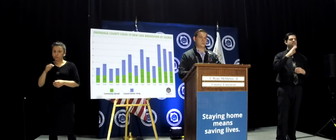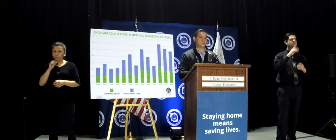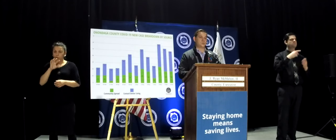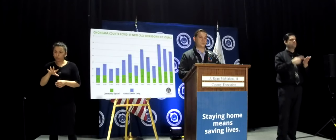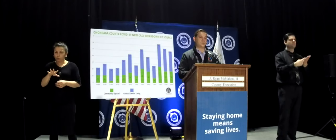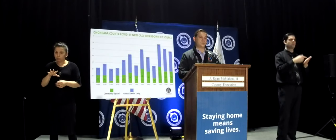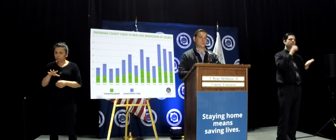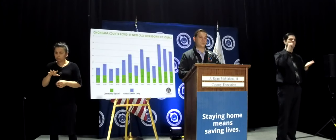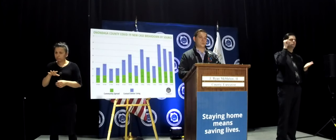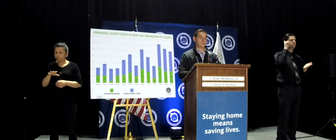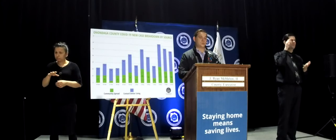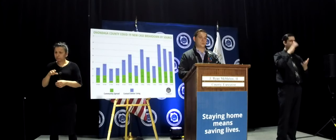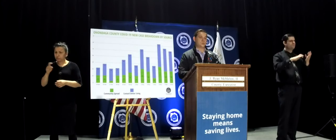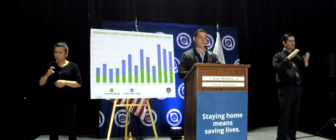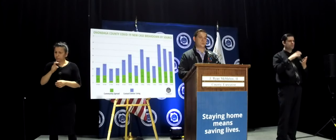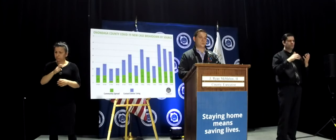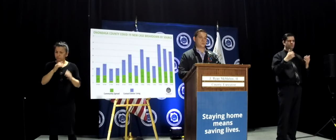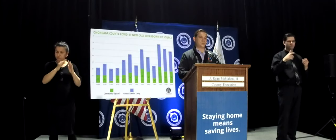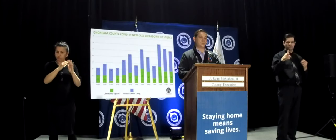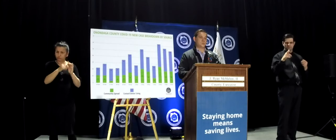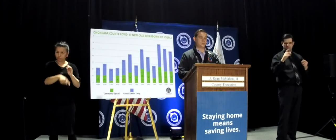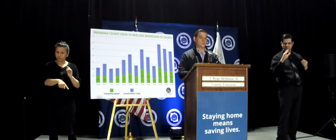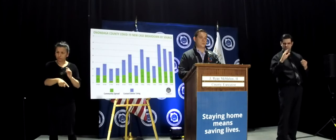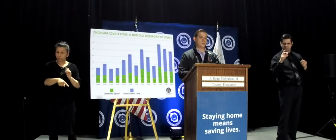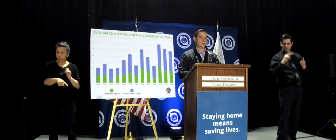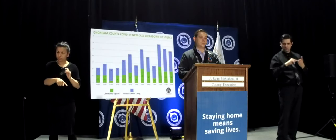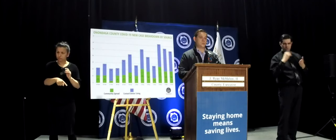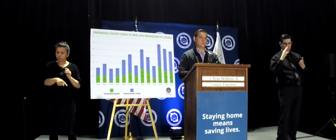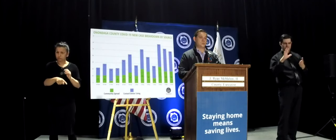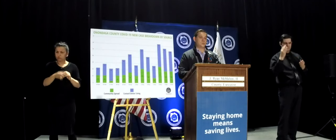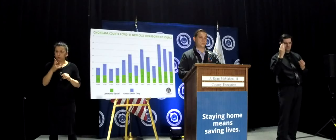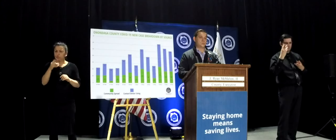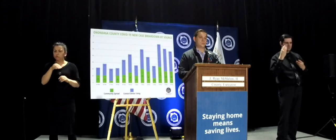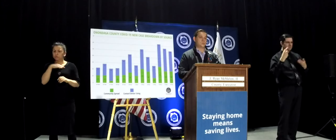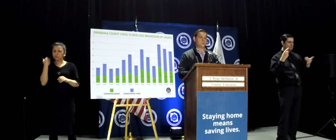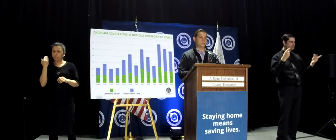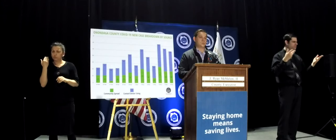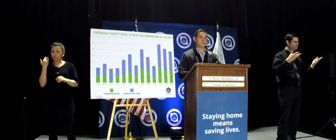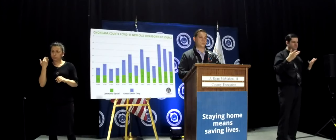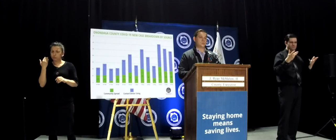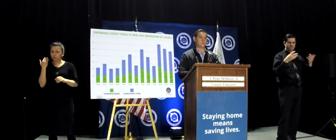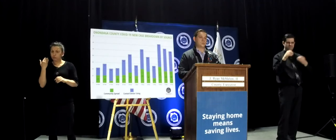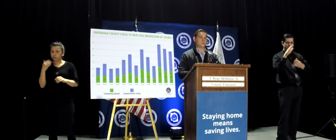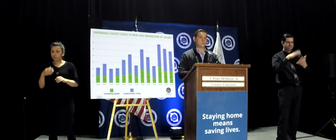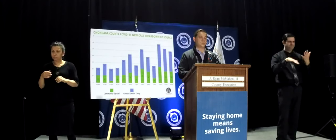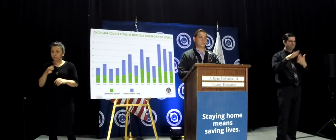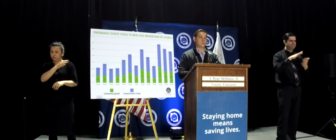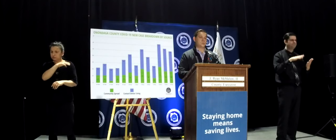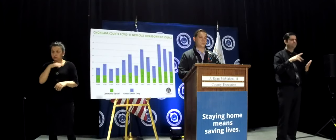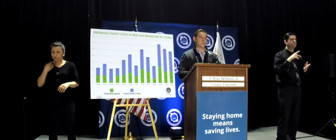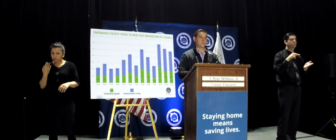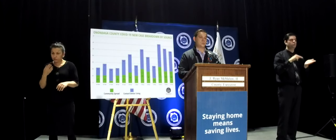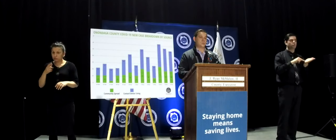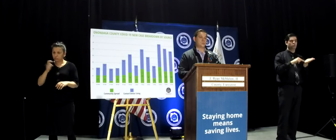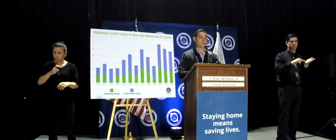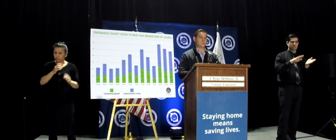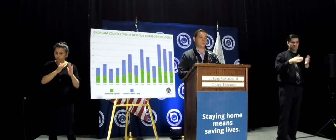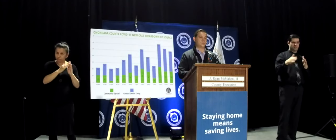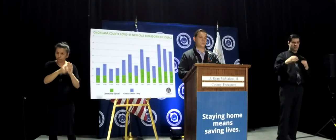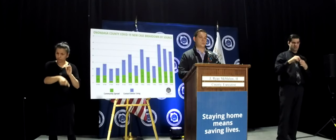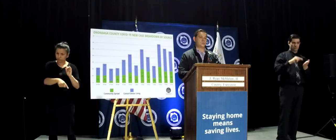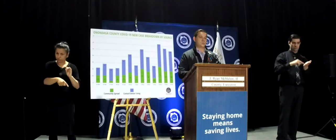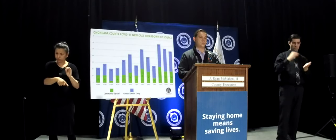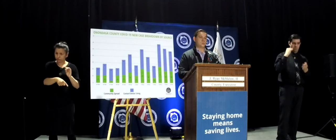nursing home data? I mean, people die in nursing homes regularly before COVID-19. Is